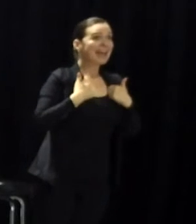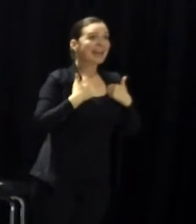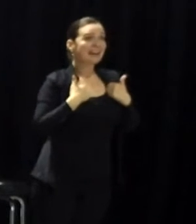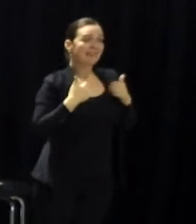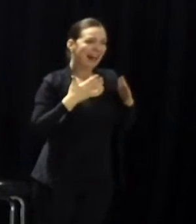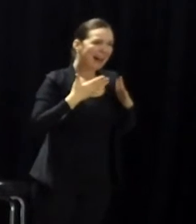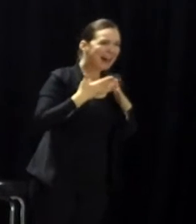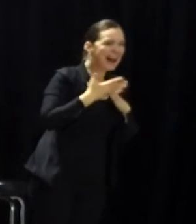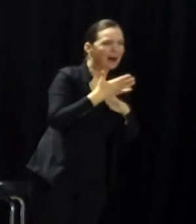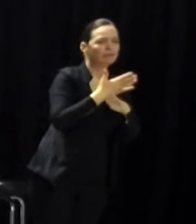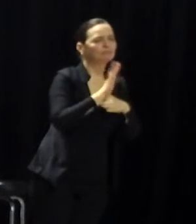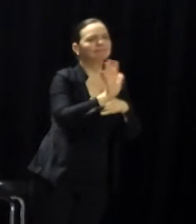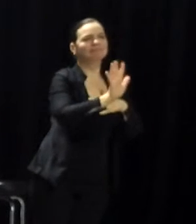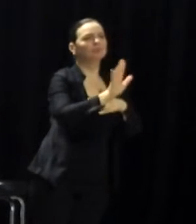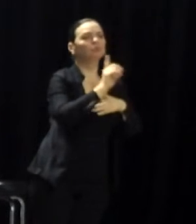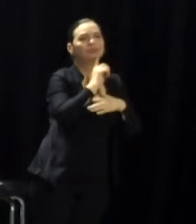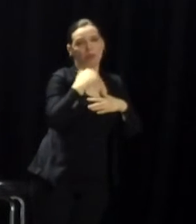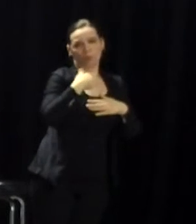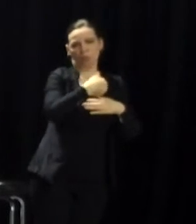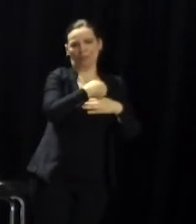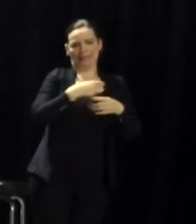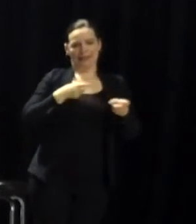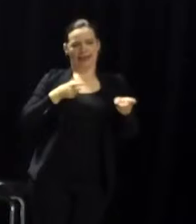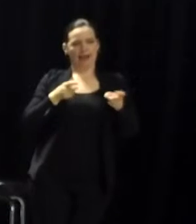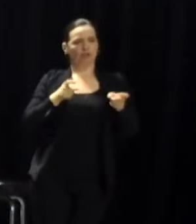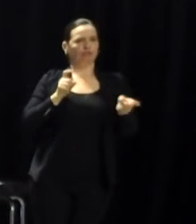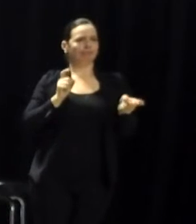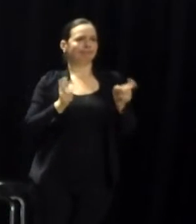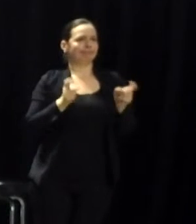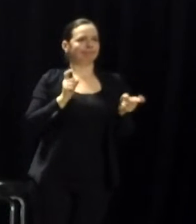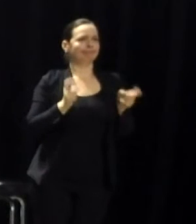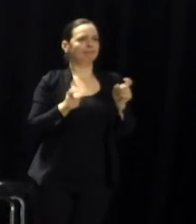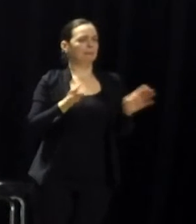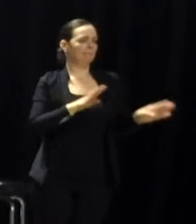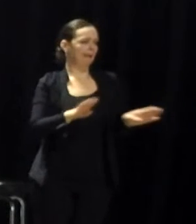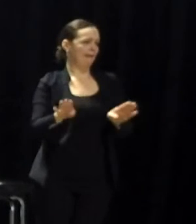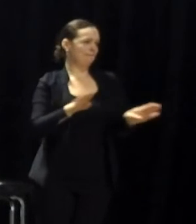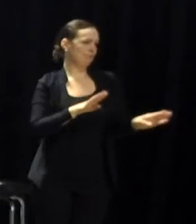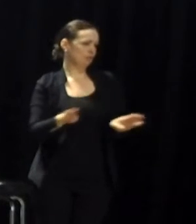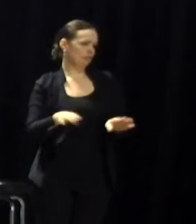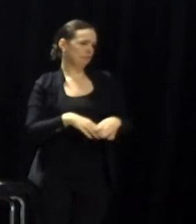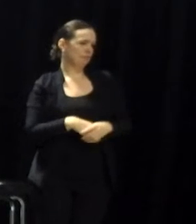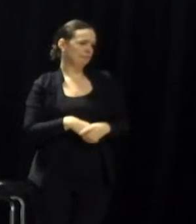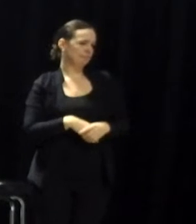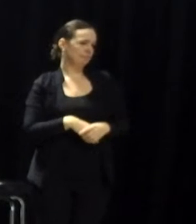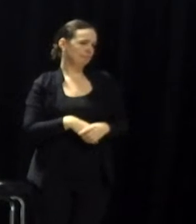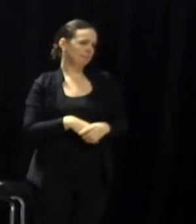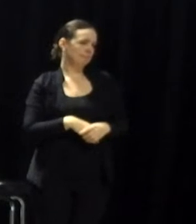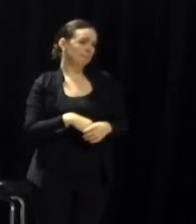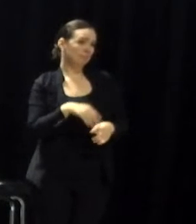date. And it's been painful, but we've taken these blows.